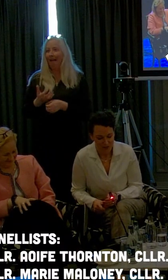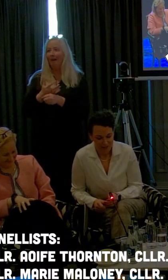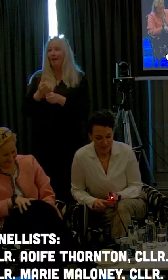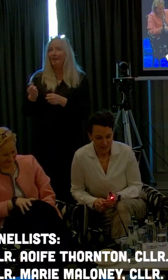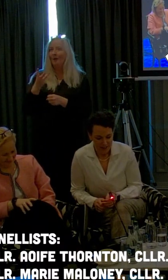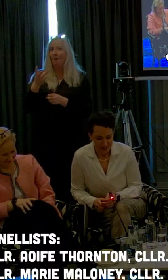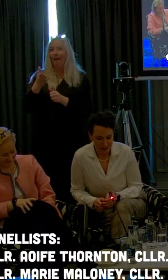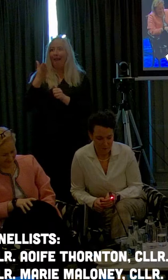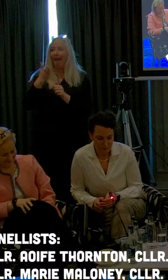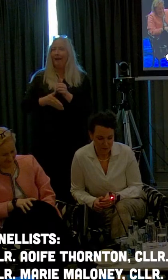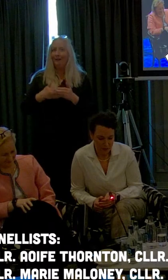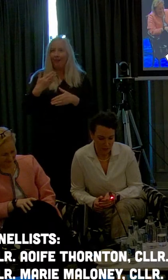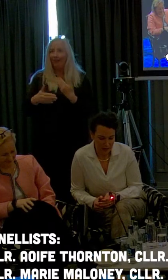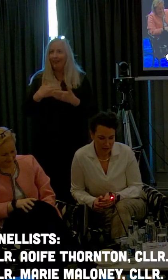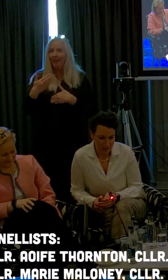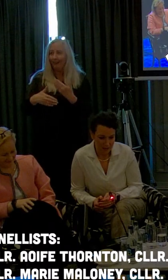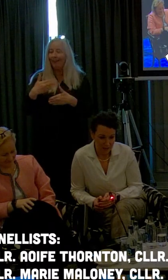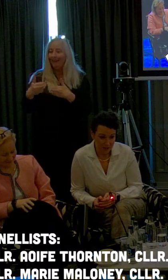does.